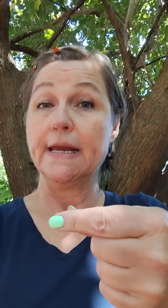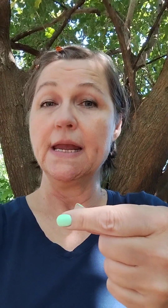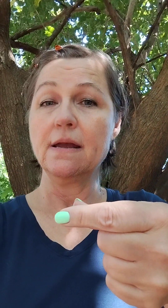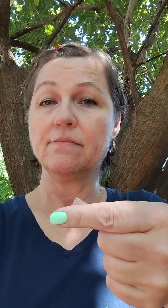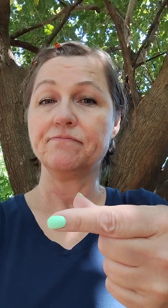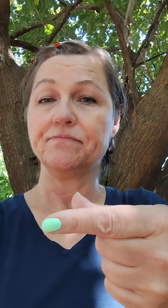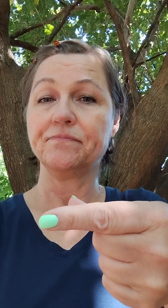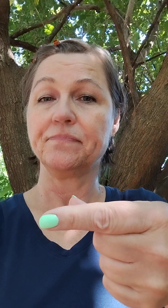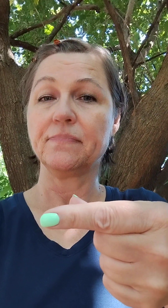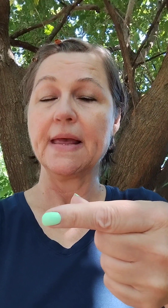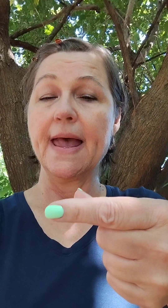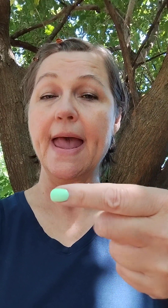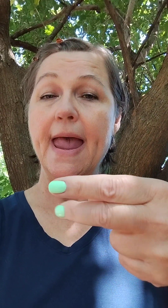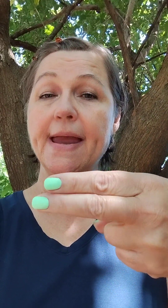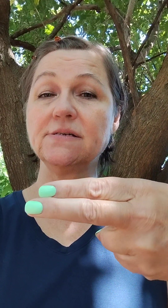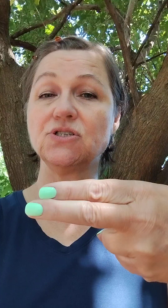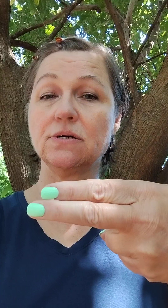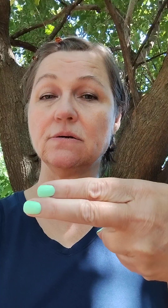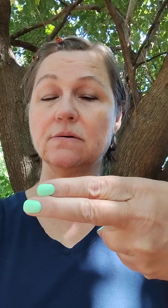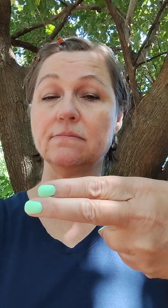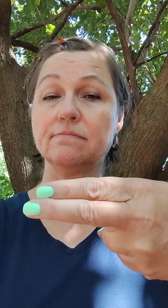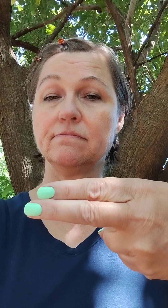G. H.